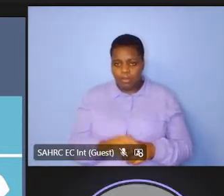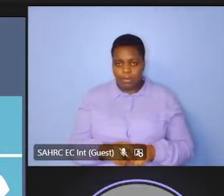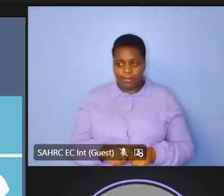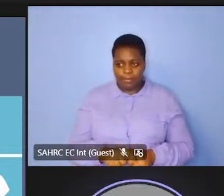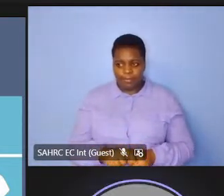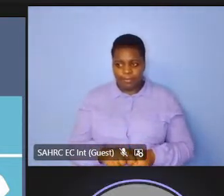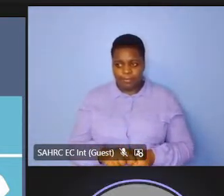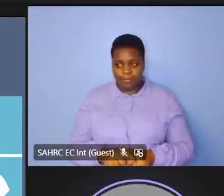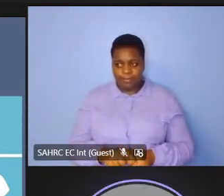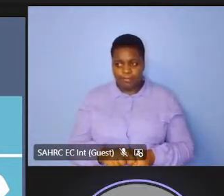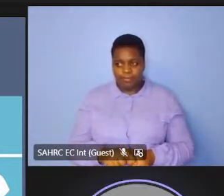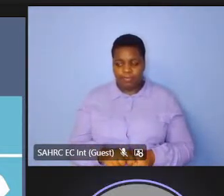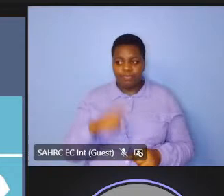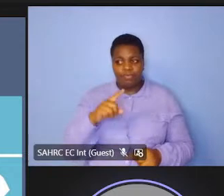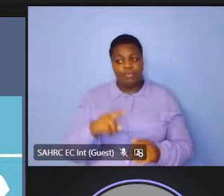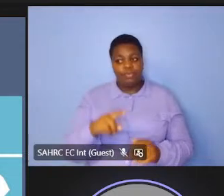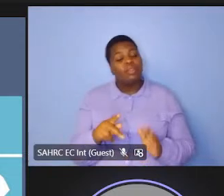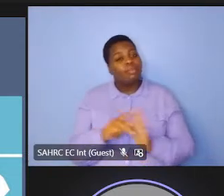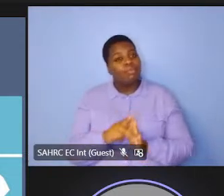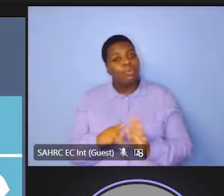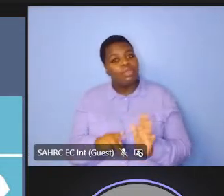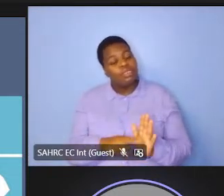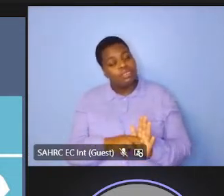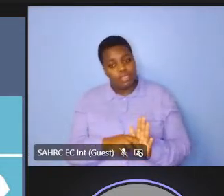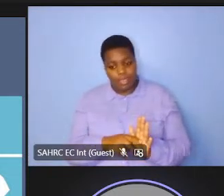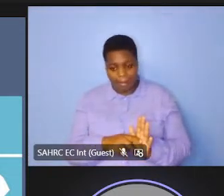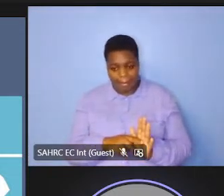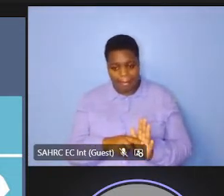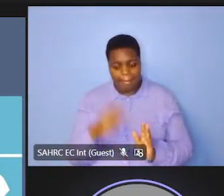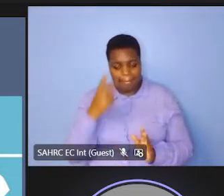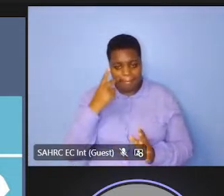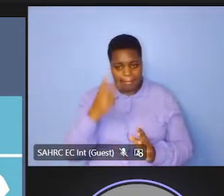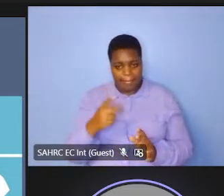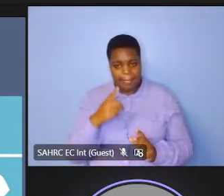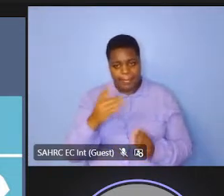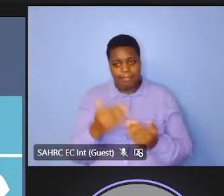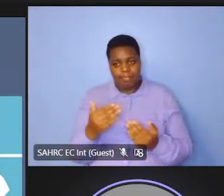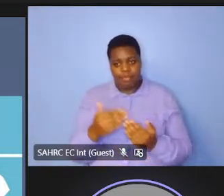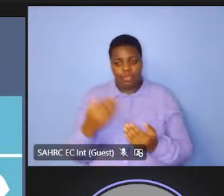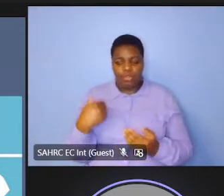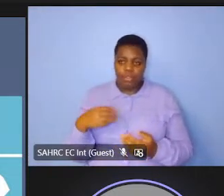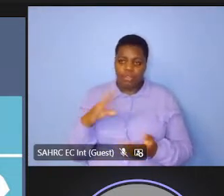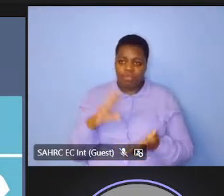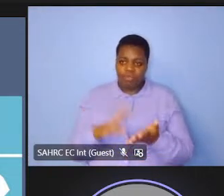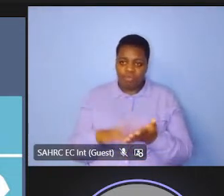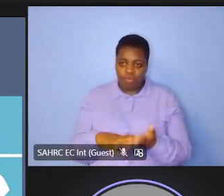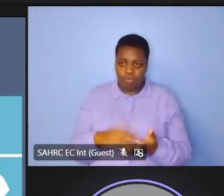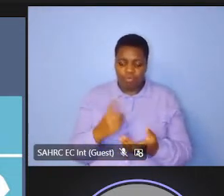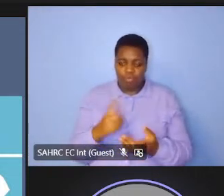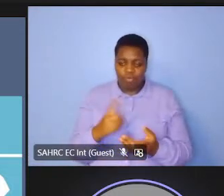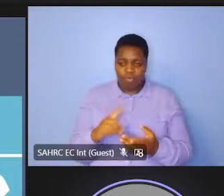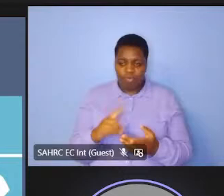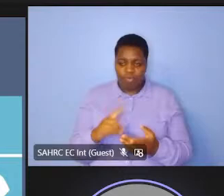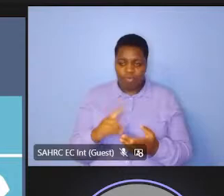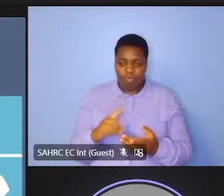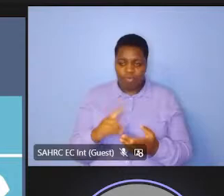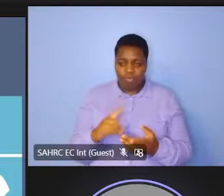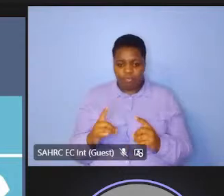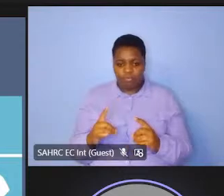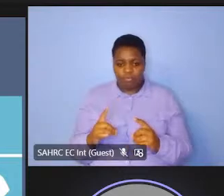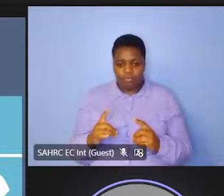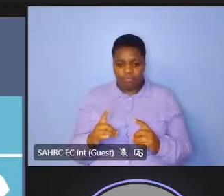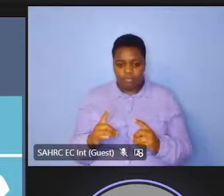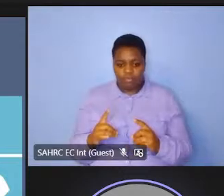The policy in line with SASA recognizes the role of school uniforms for social and educational purposes, but says